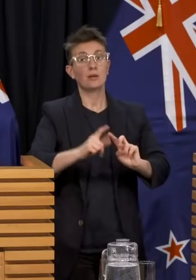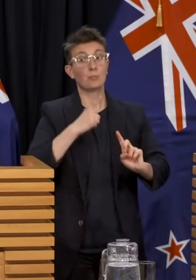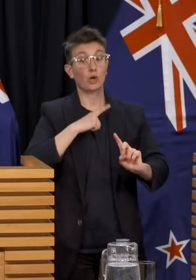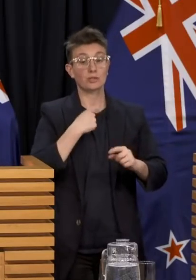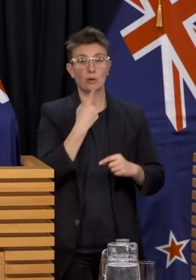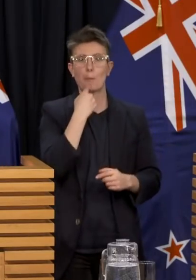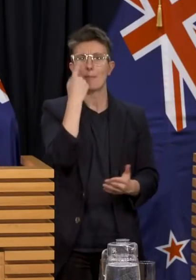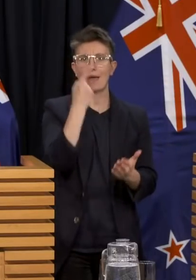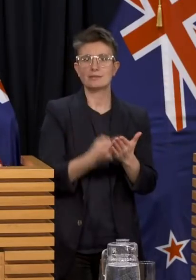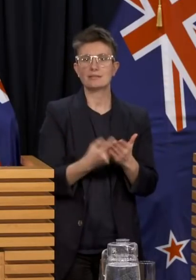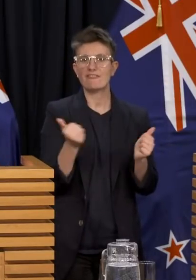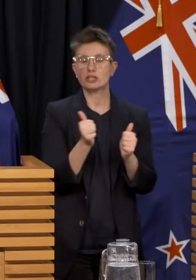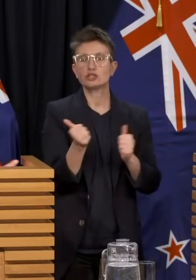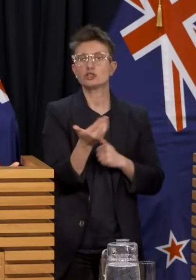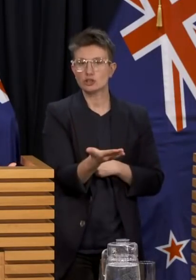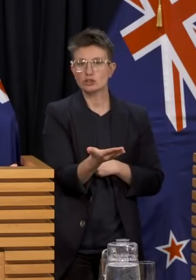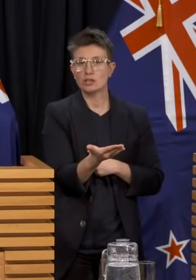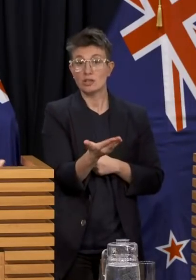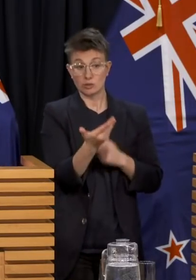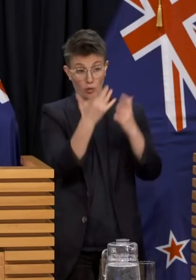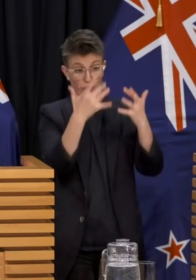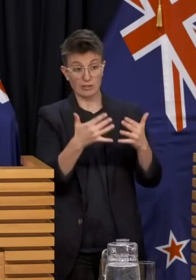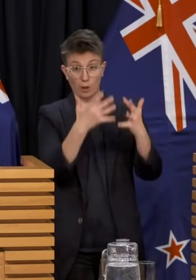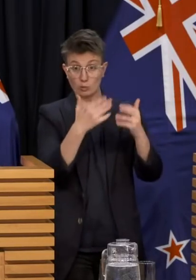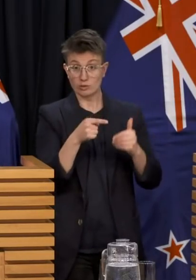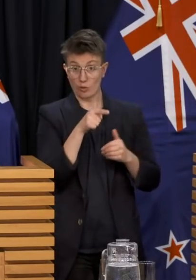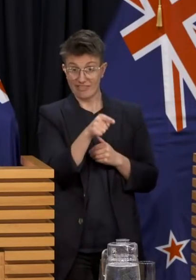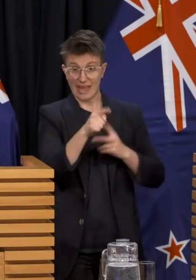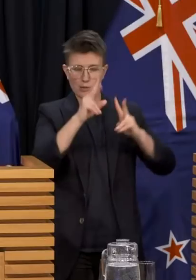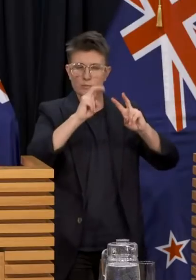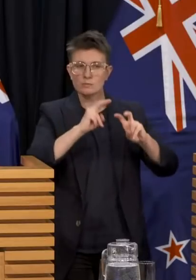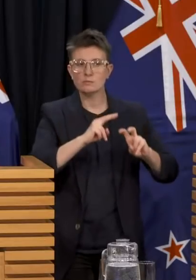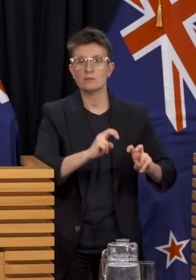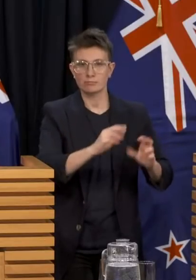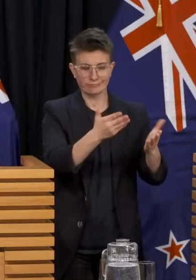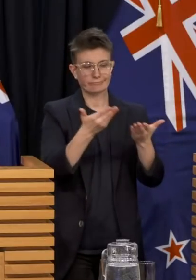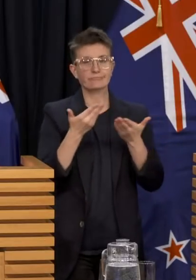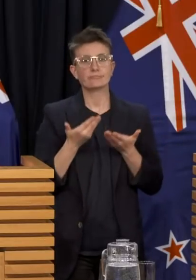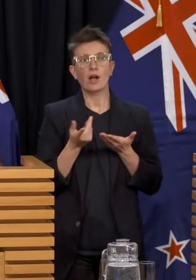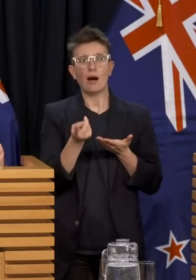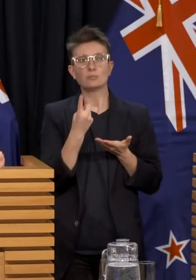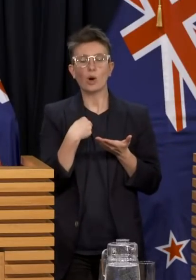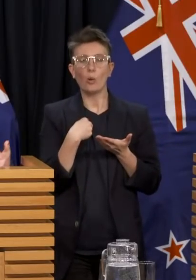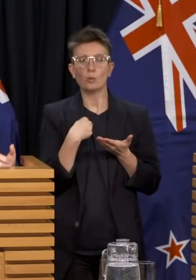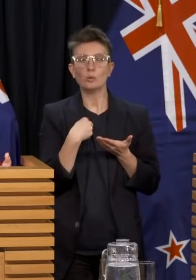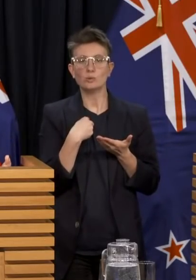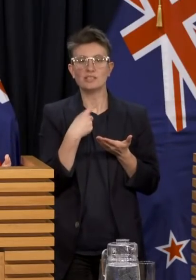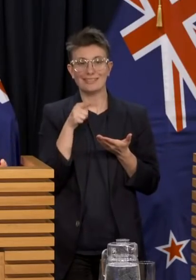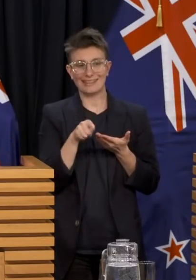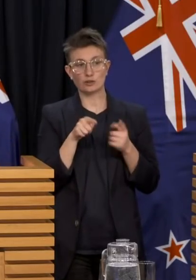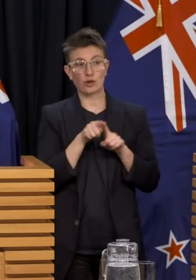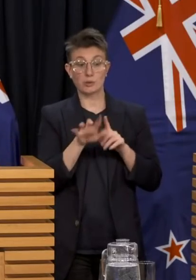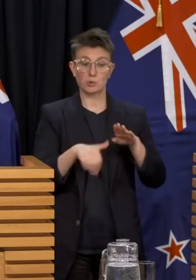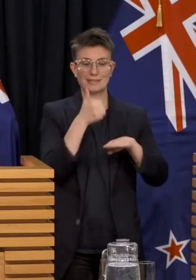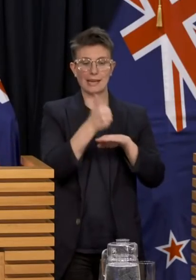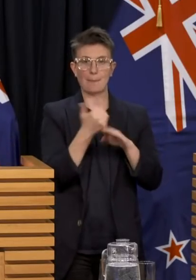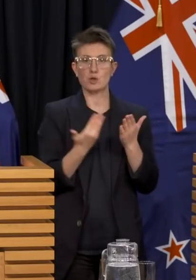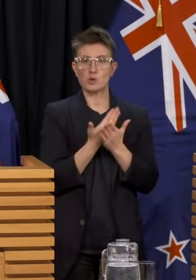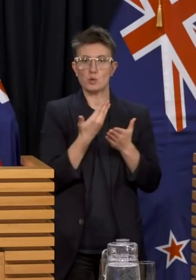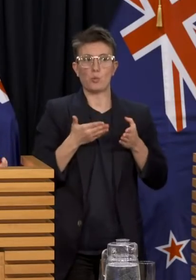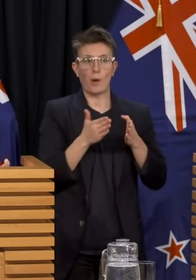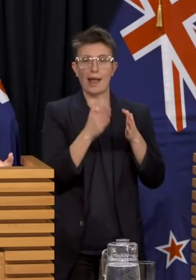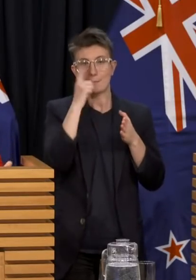made. And as a result of that, I'm also told that they are working through establishing a complaints mechanism